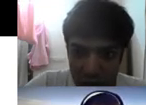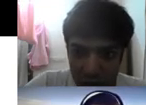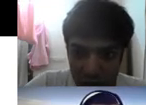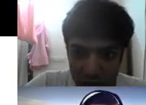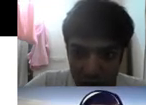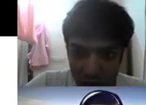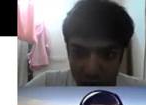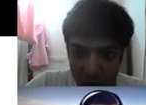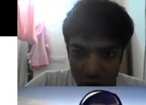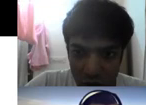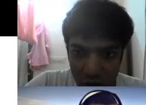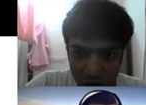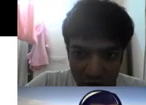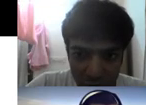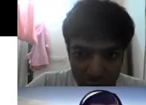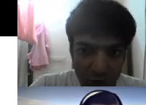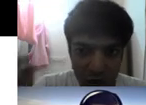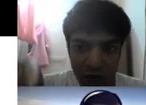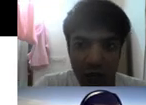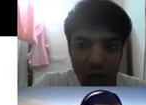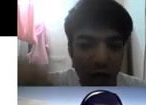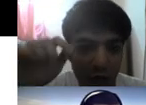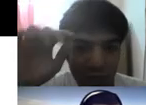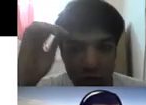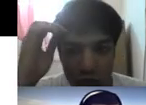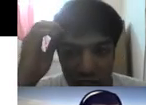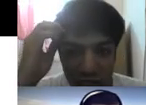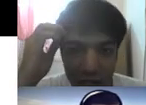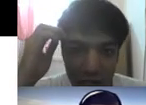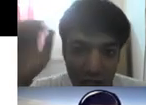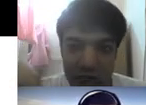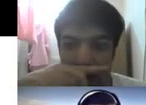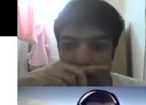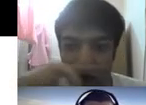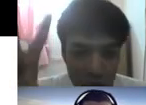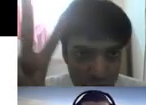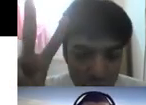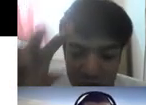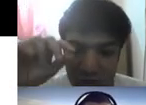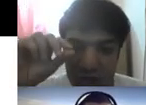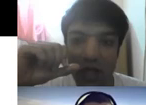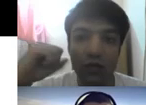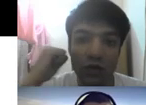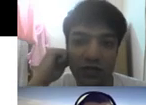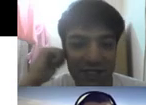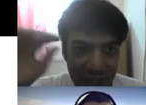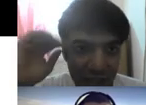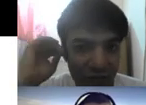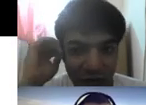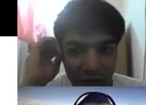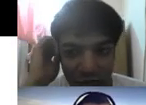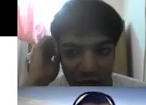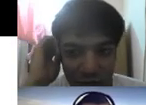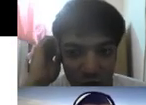answers your question. And Rahul, if you have a follow up, you can go ahead. When you say, I just had two questions. When you Mm-hmm. say